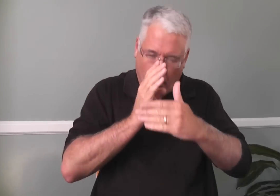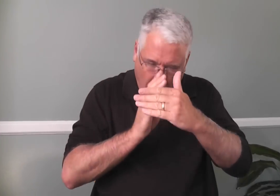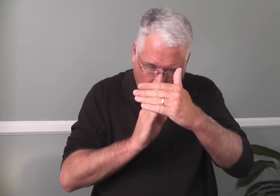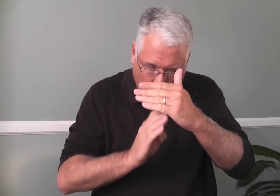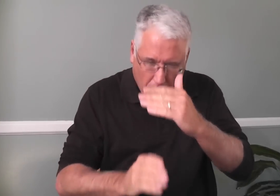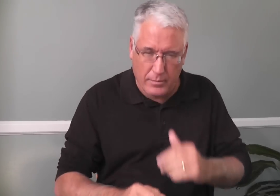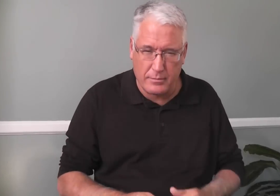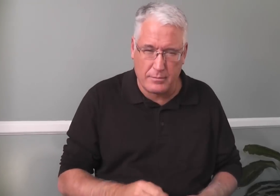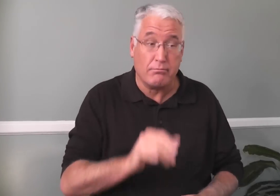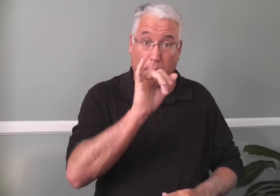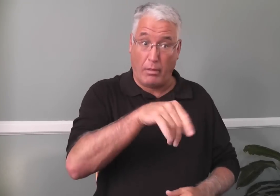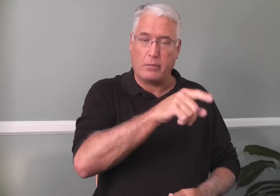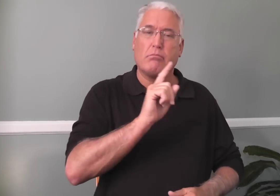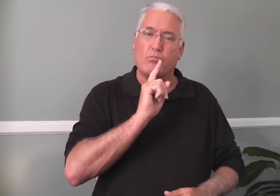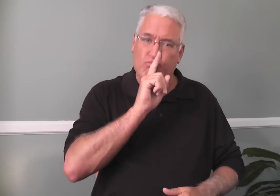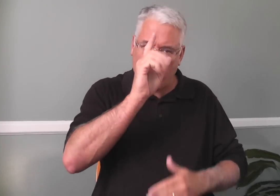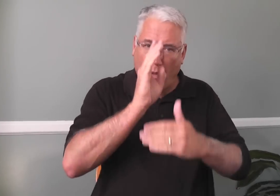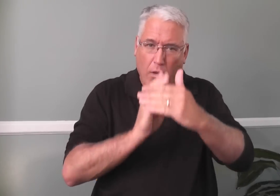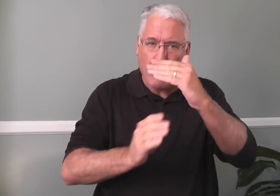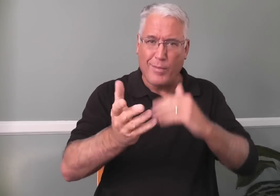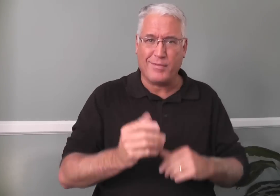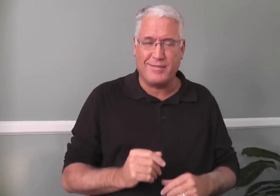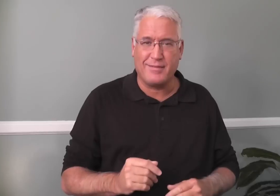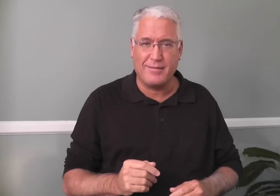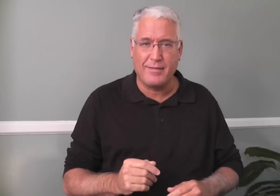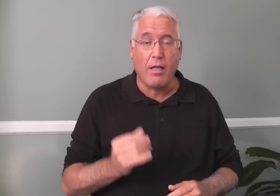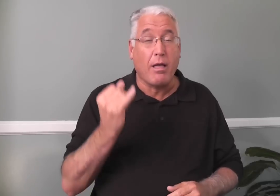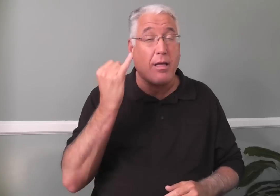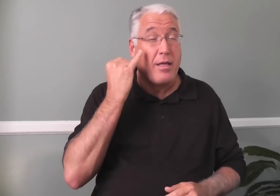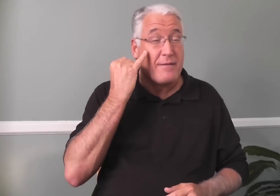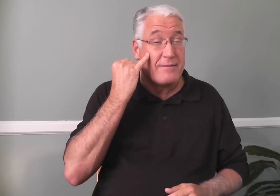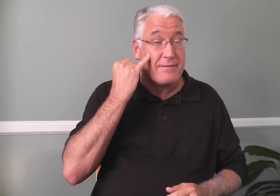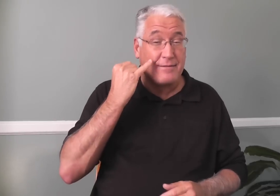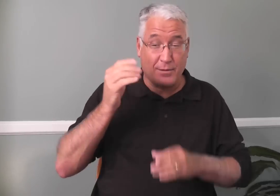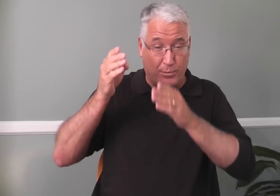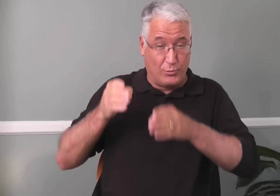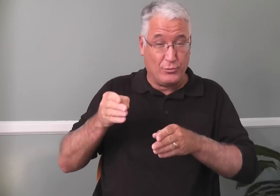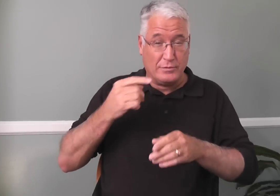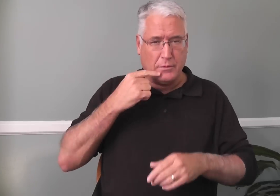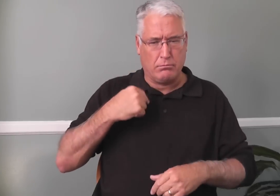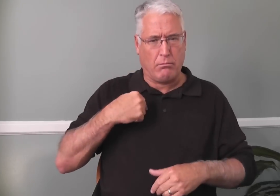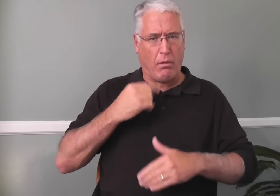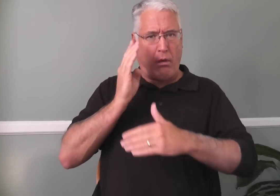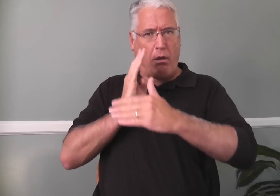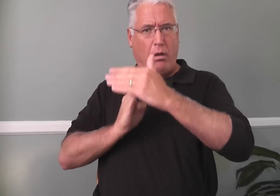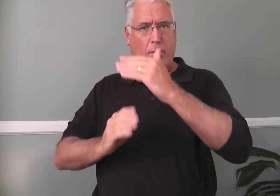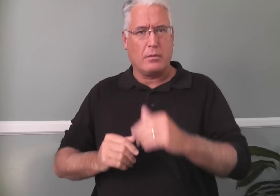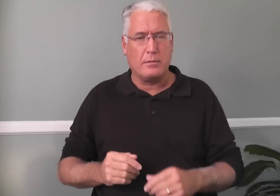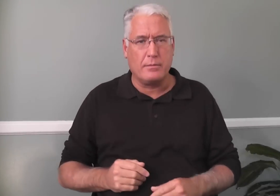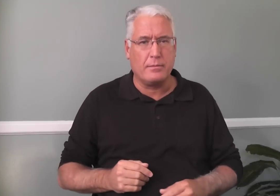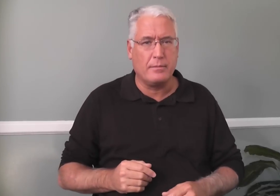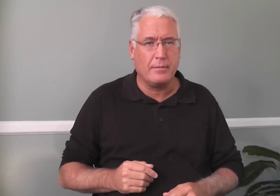God. They're humbled by it. Yes. If a person is saying, I'm